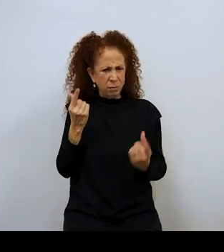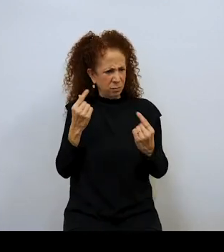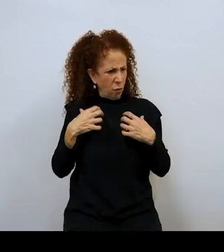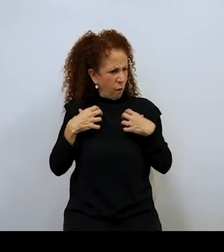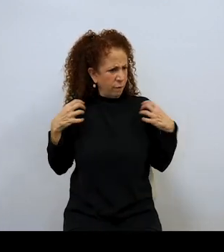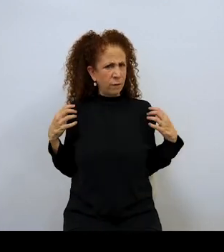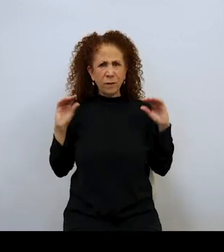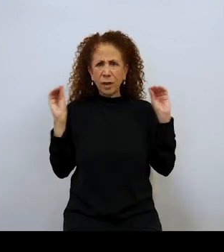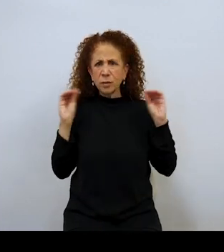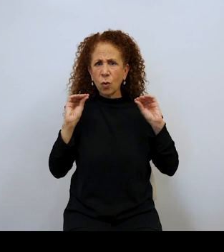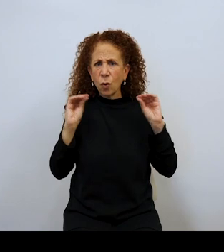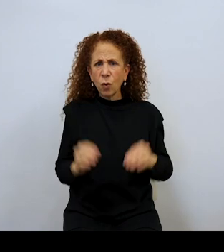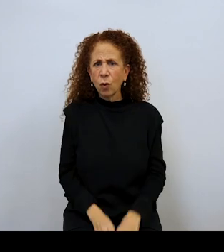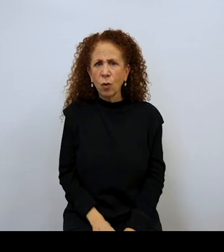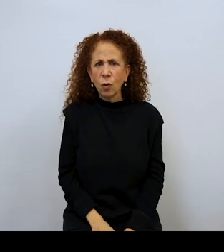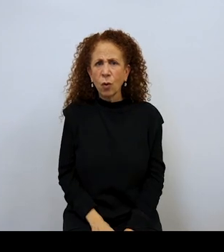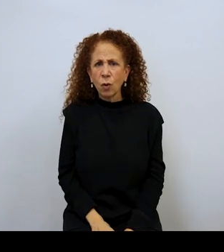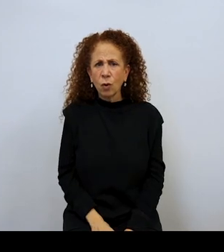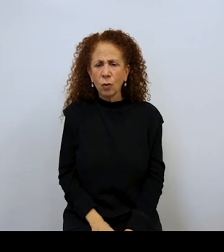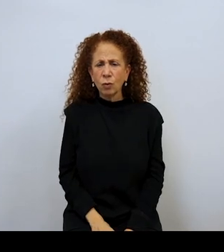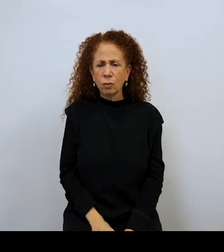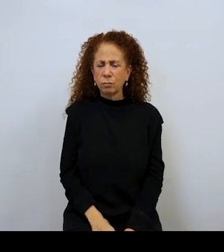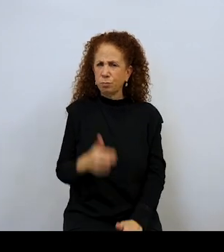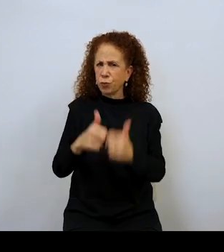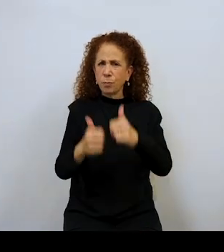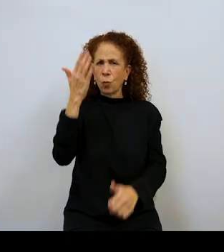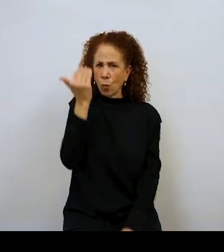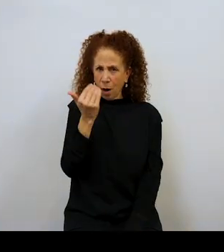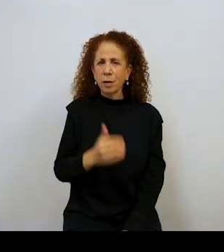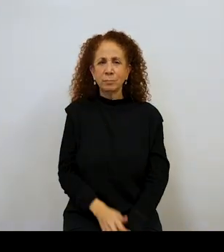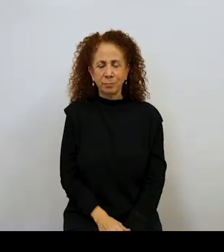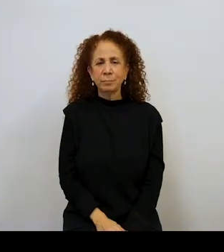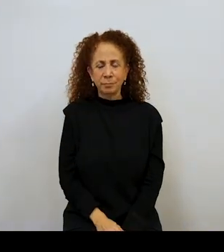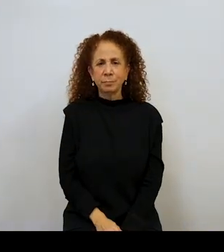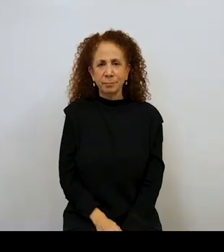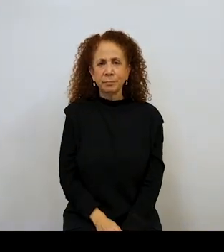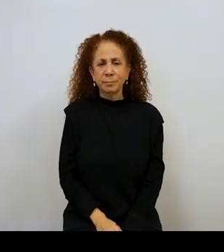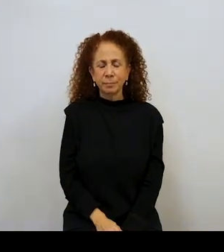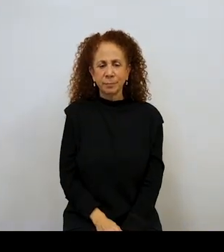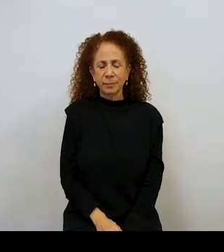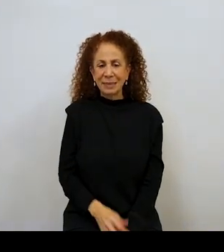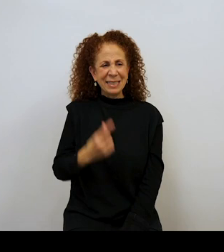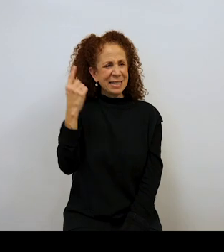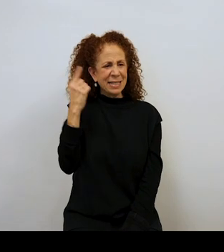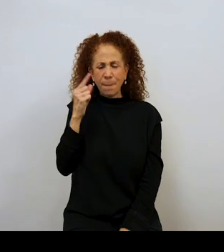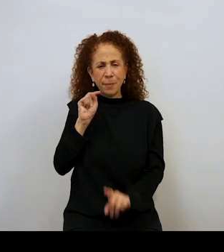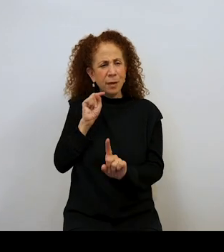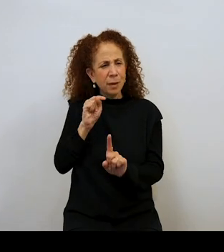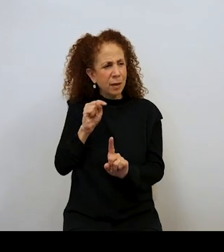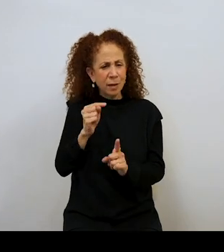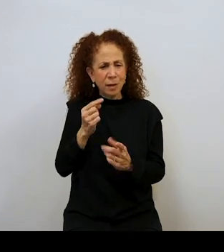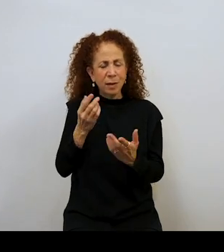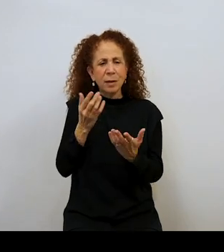my backpack. Why should that be a problematic thing? And that, I thought, that something in that, the sense of,